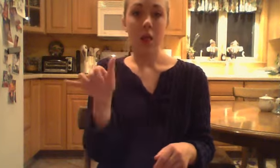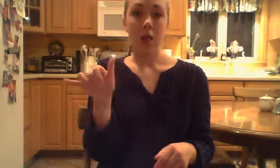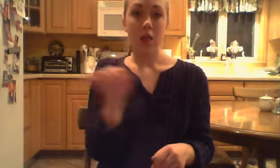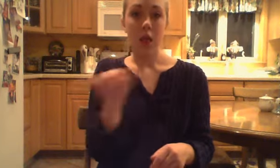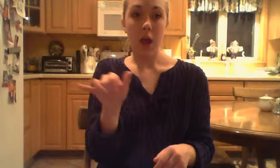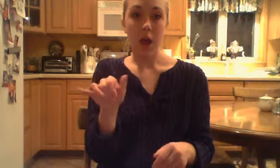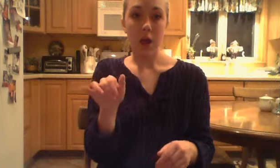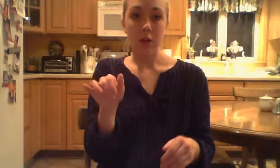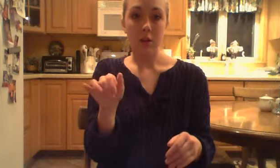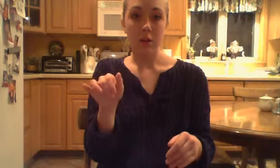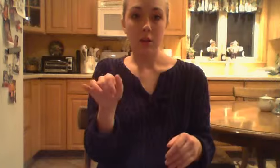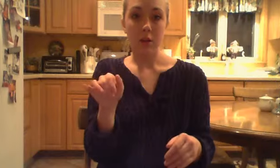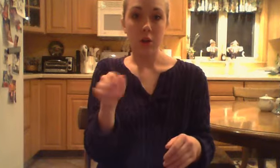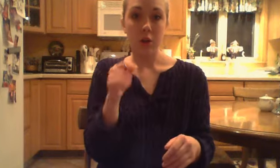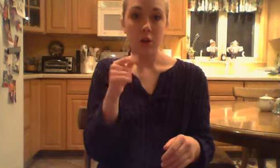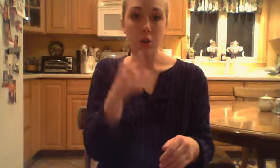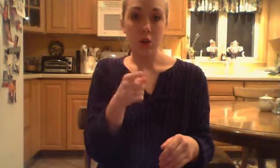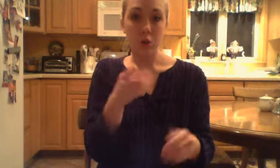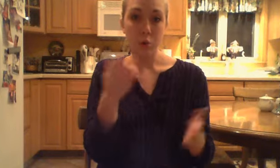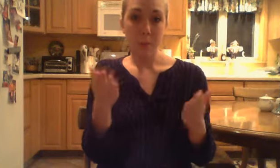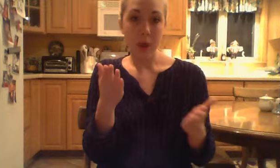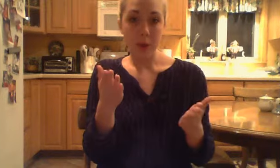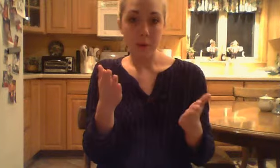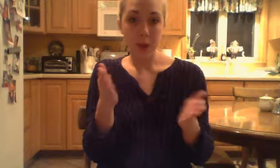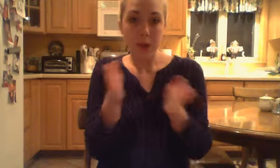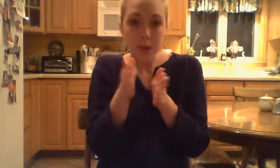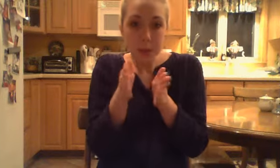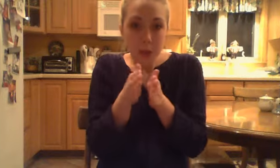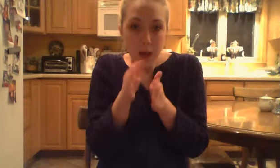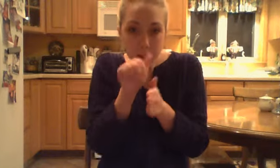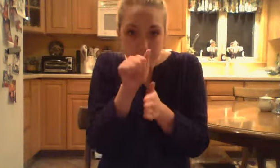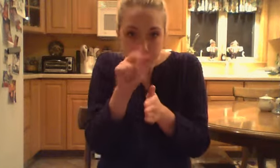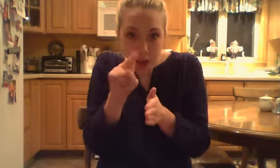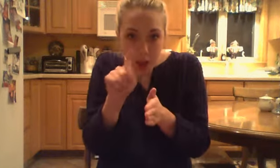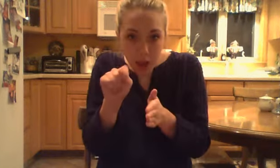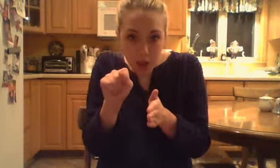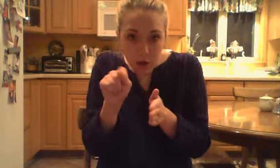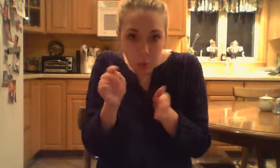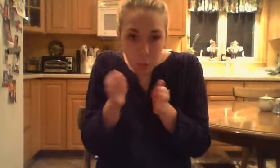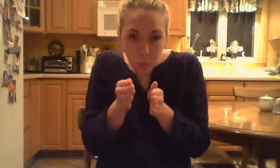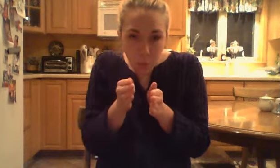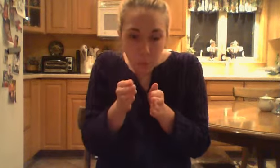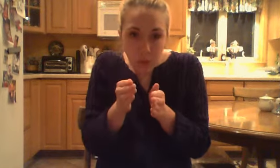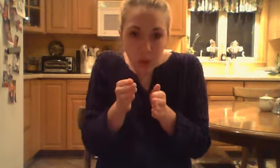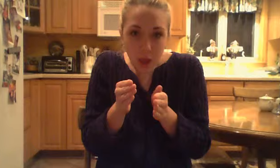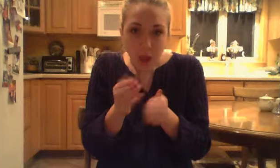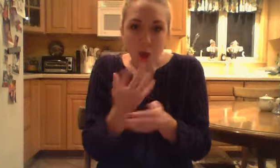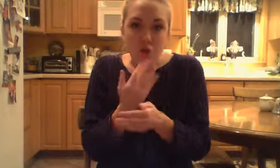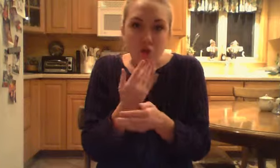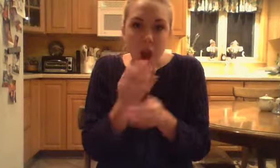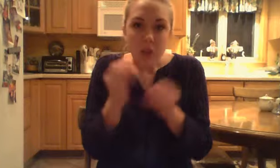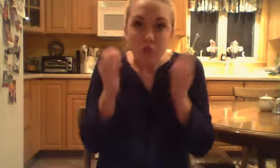in the movie that could help us understand how she changed sizes? What?